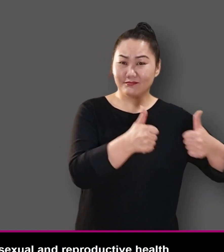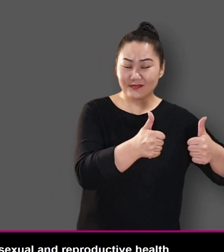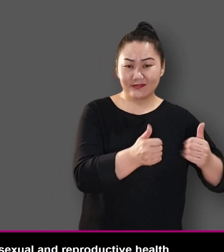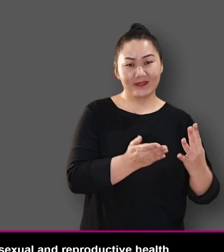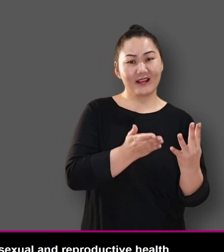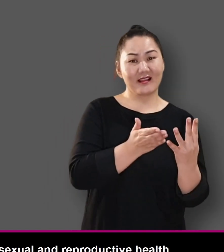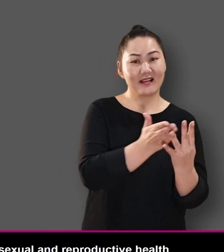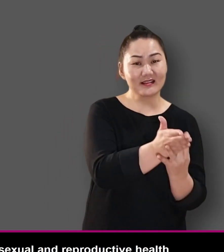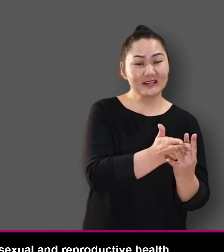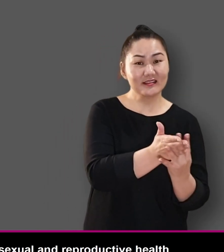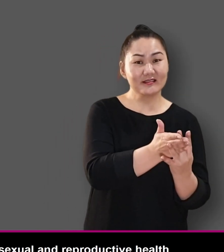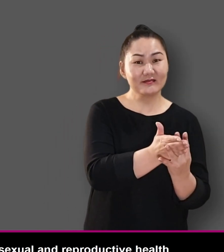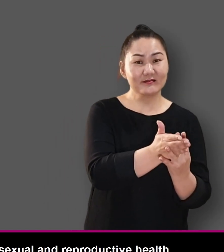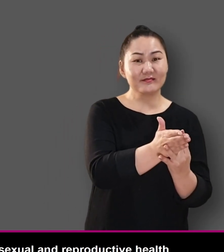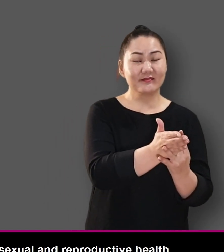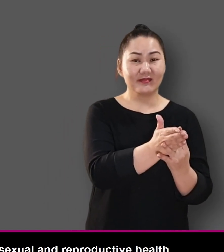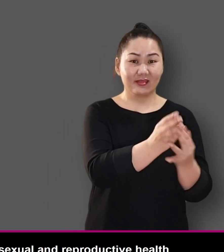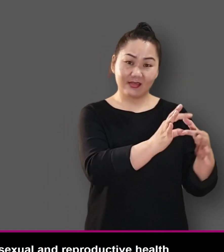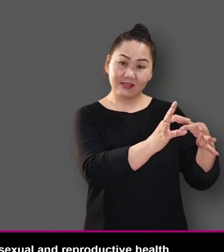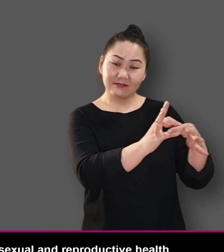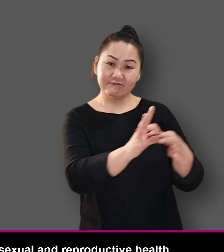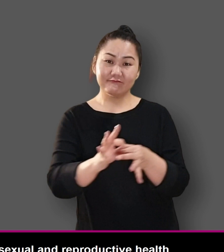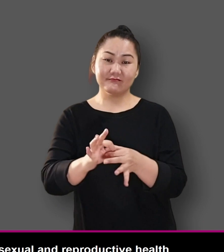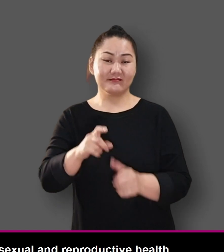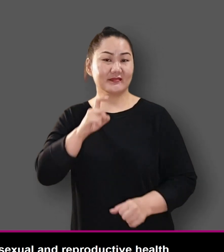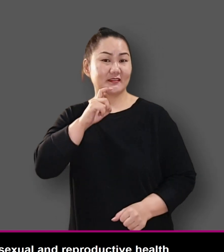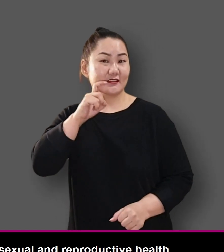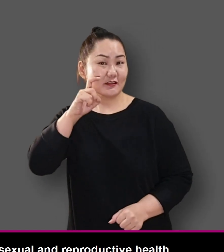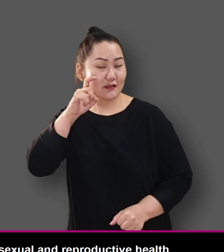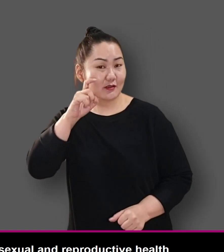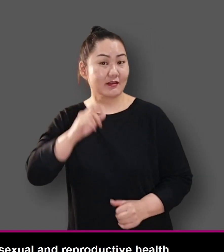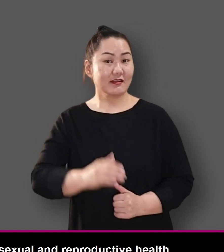There is better access to sexual and reproductive health,